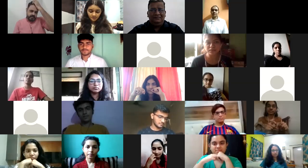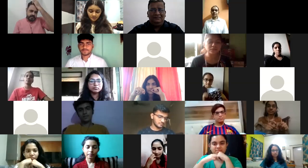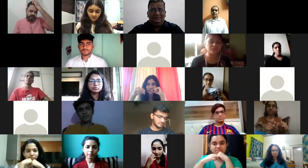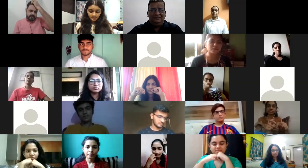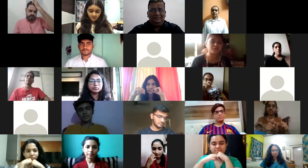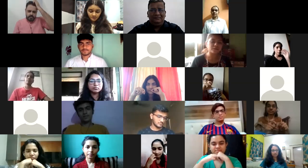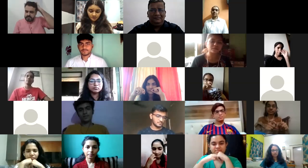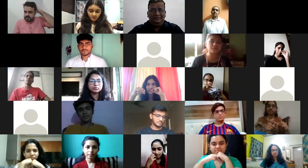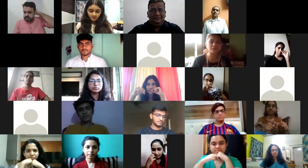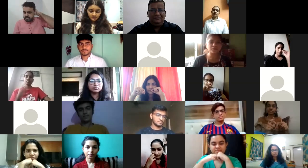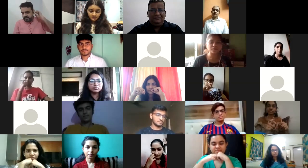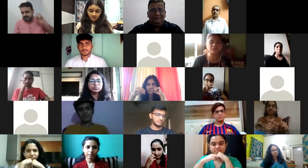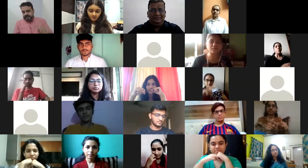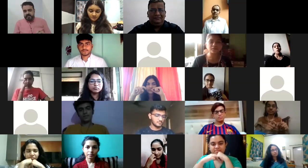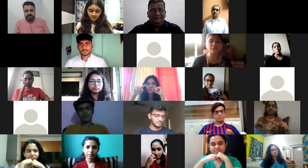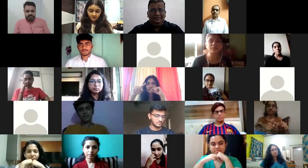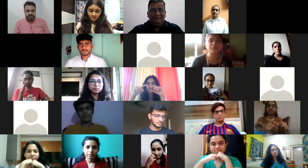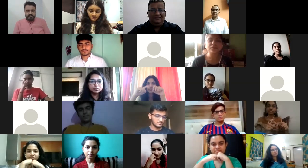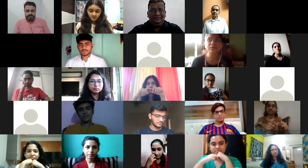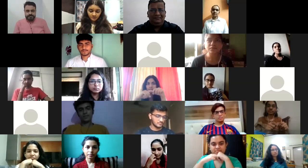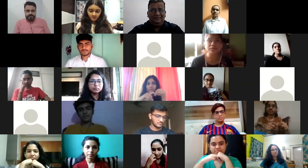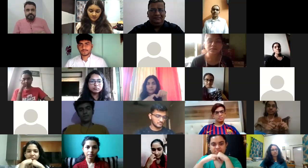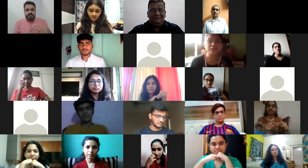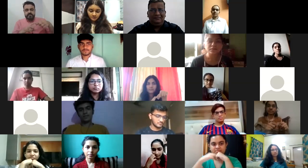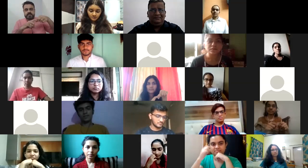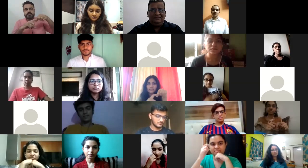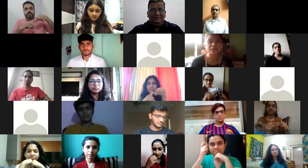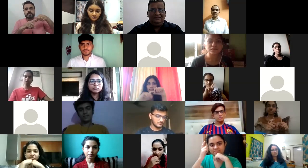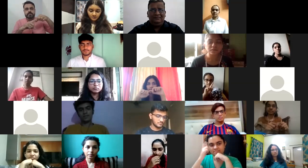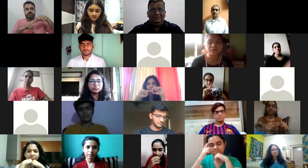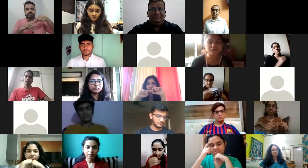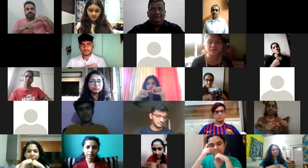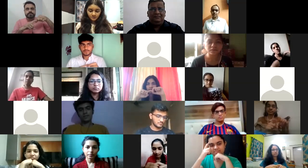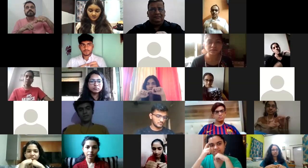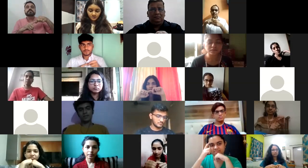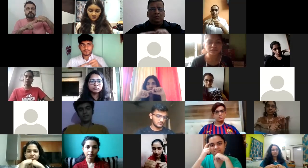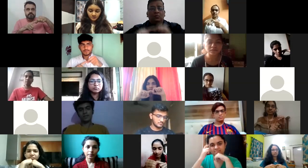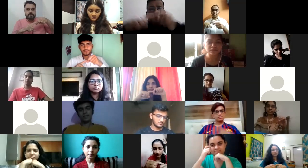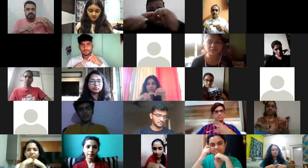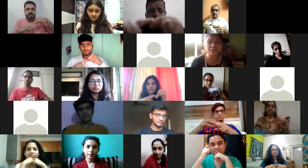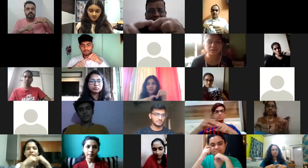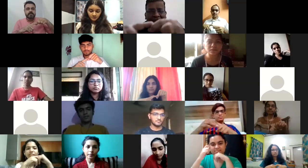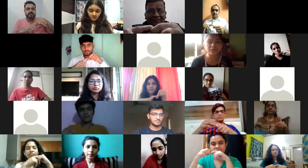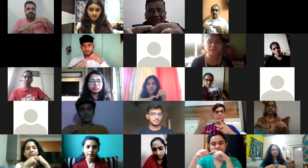It is closely associated with the sign that we just did. If this is Q, just look at this